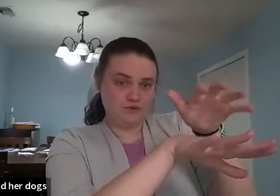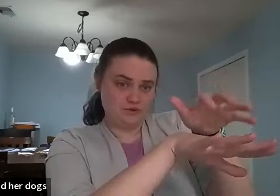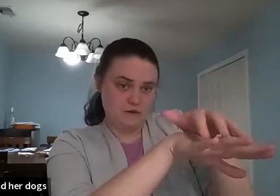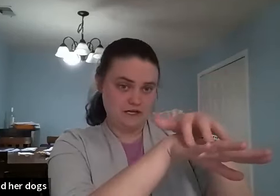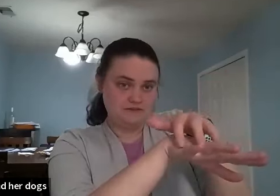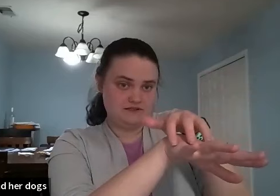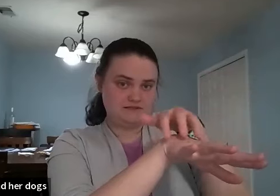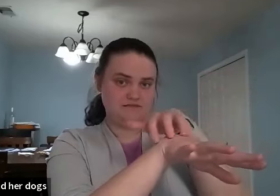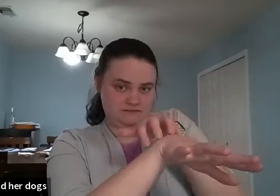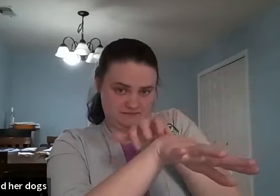grapes,